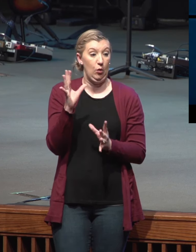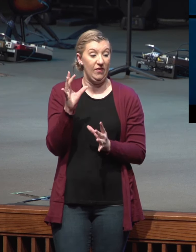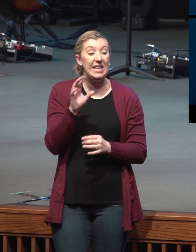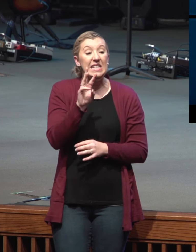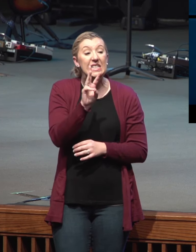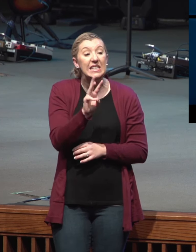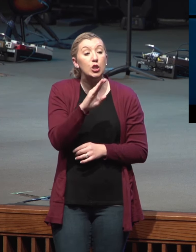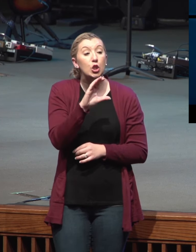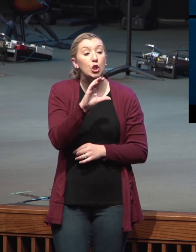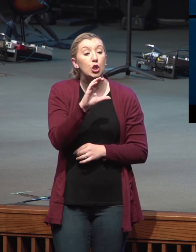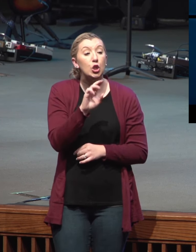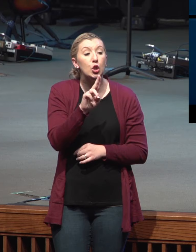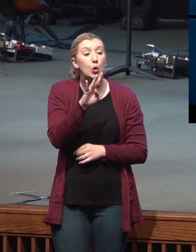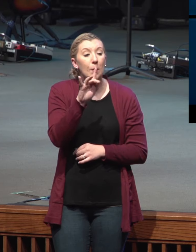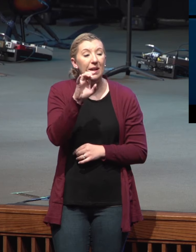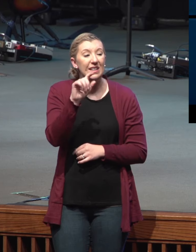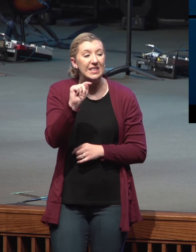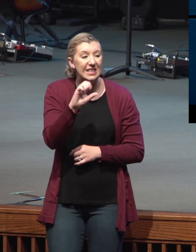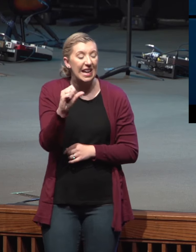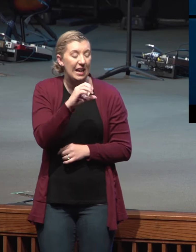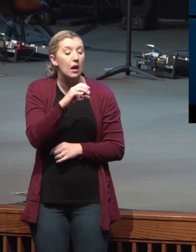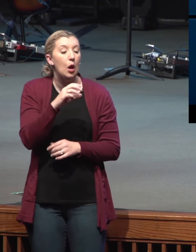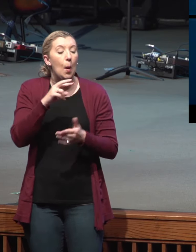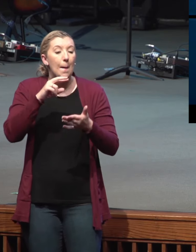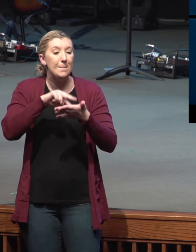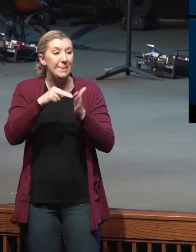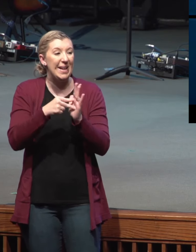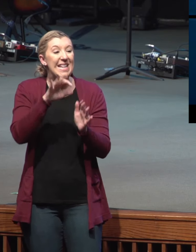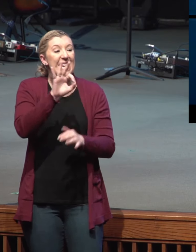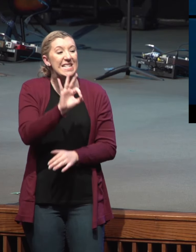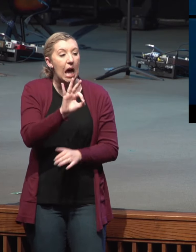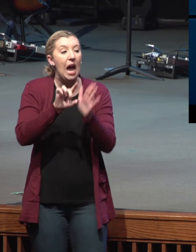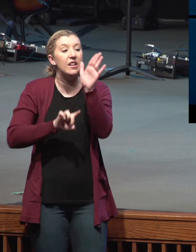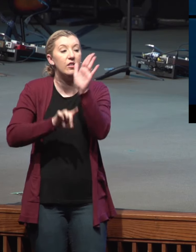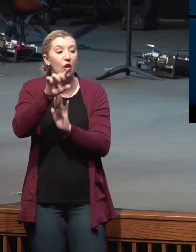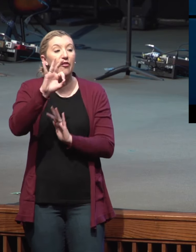6 cubits and a span would make him 9'9".